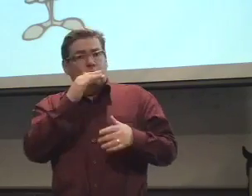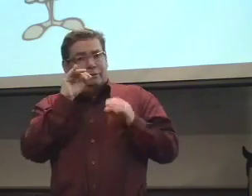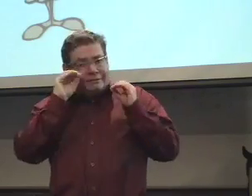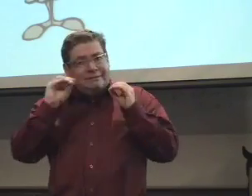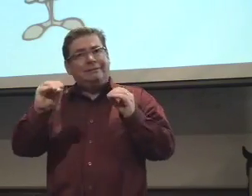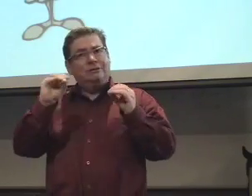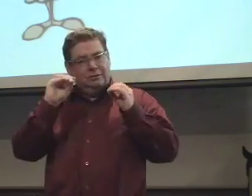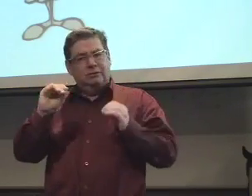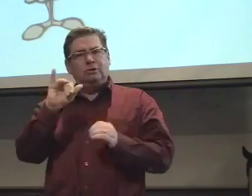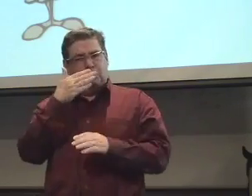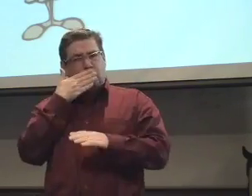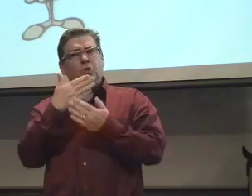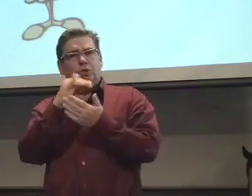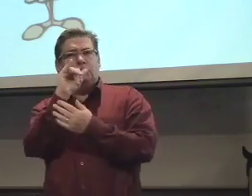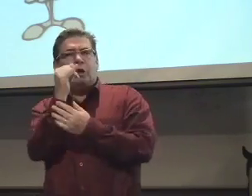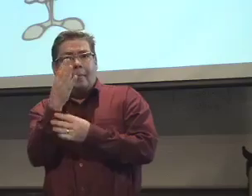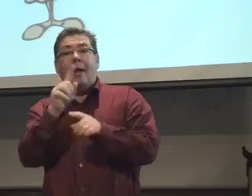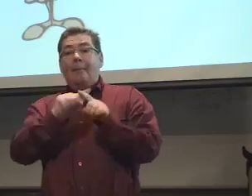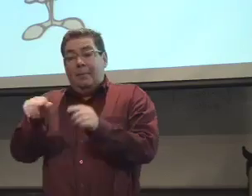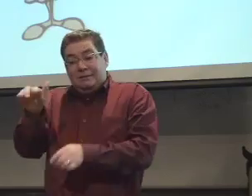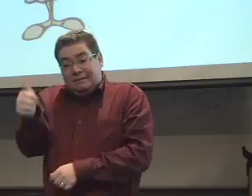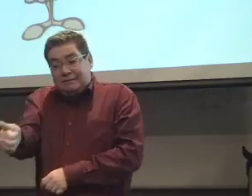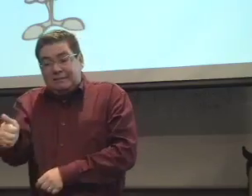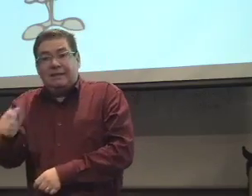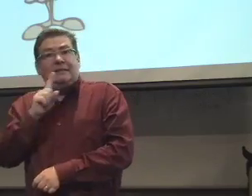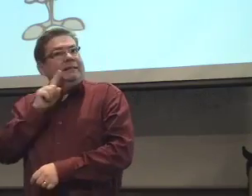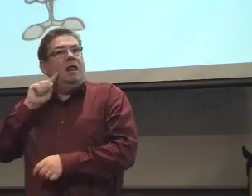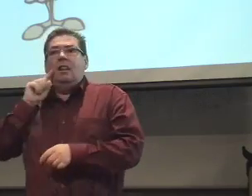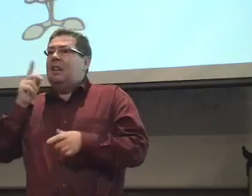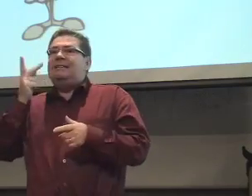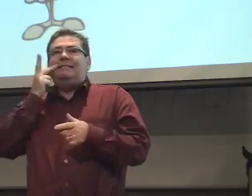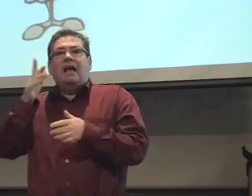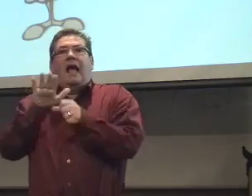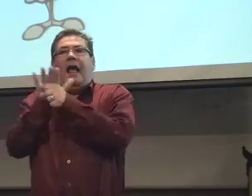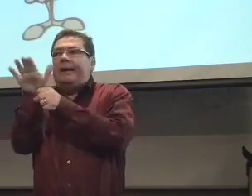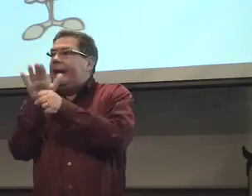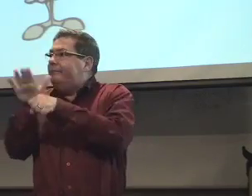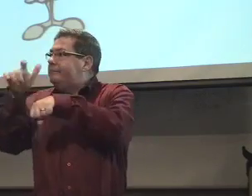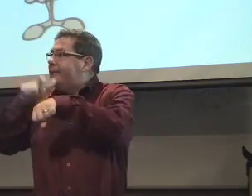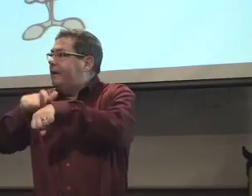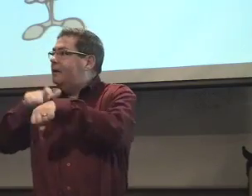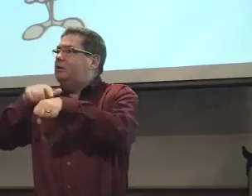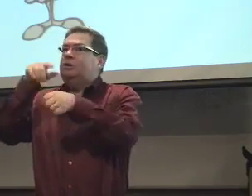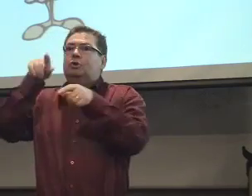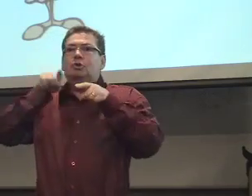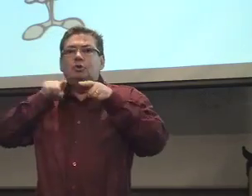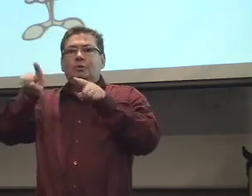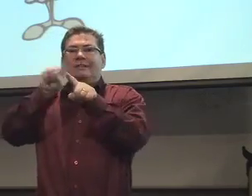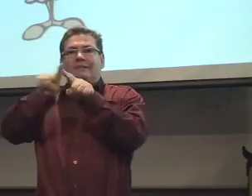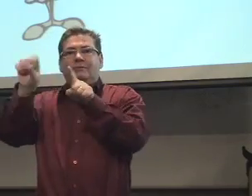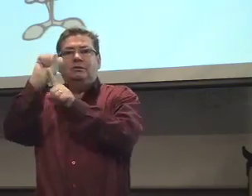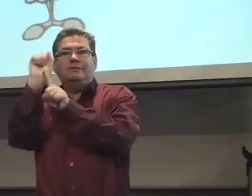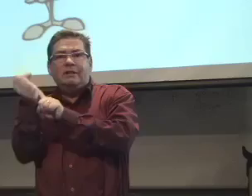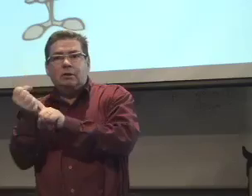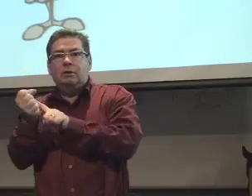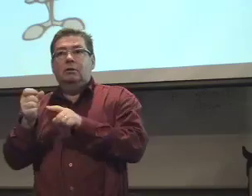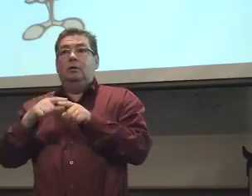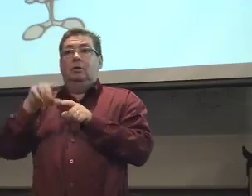enough. The problem is the child has not seen that word enough in context to get it to move from short-term